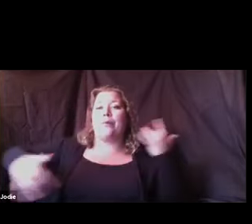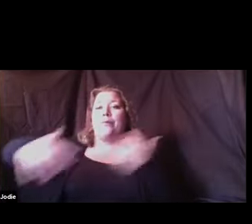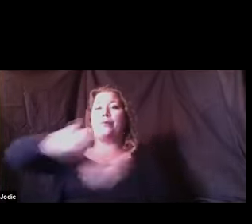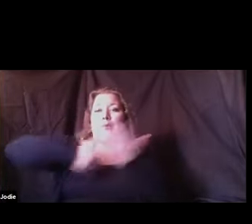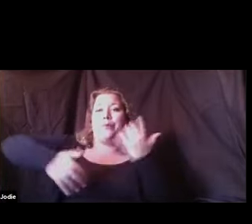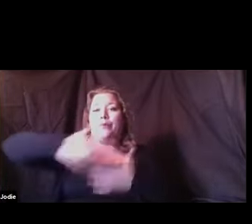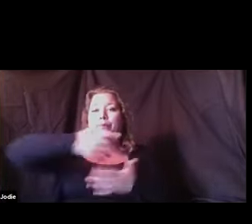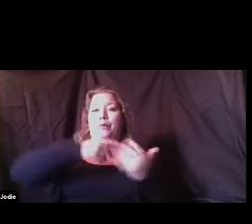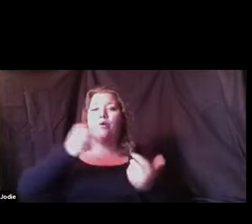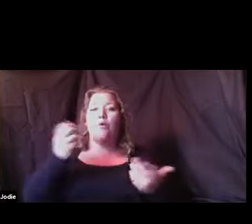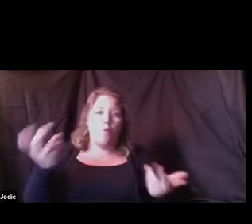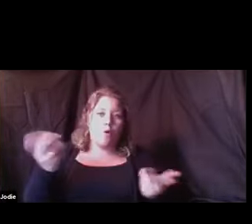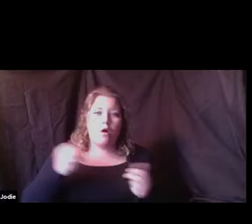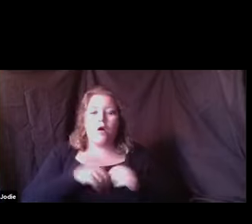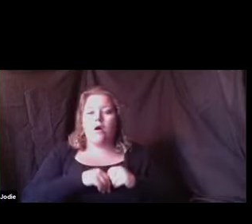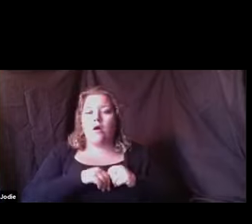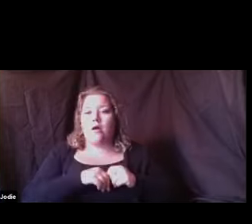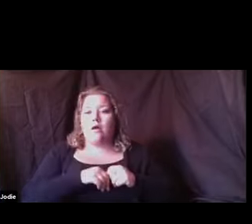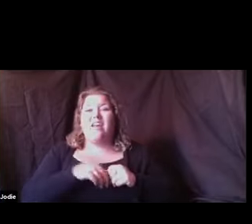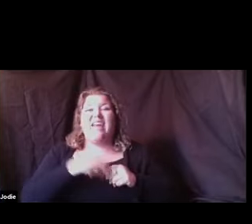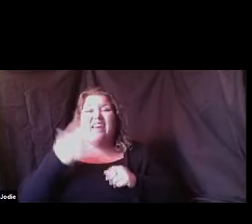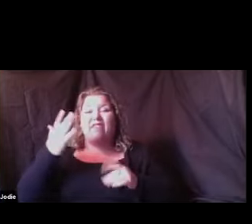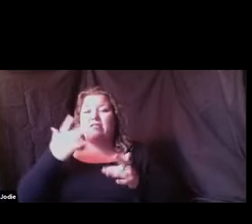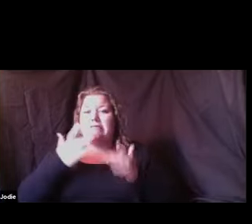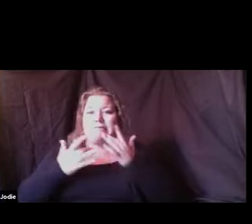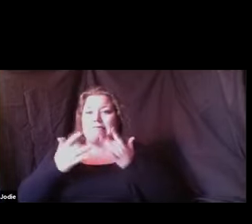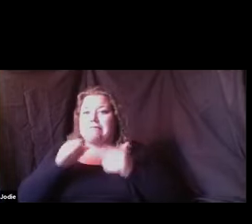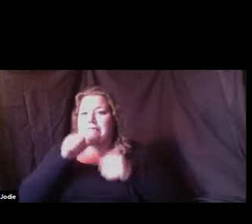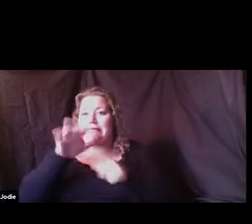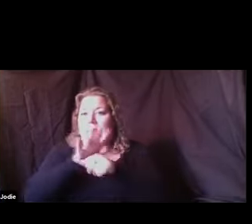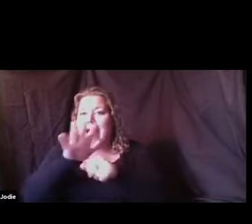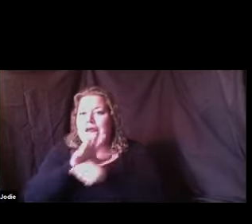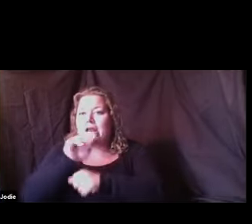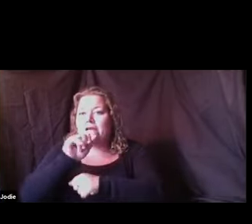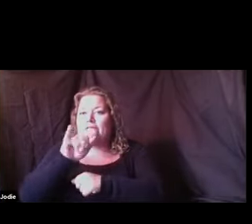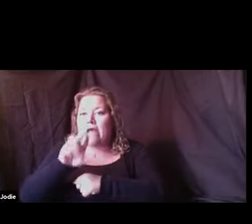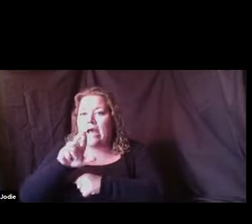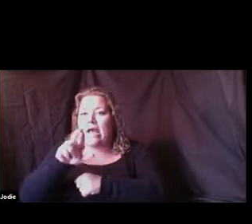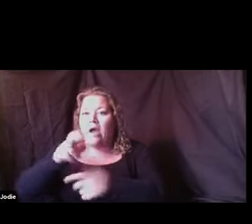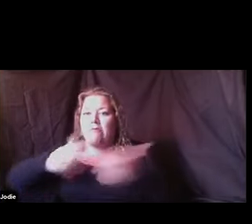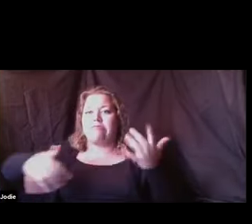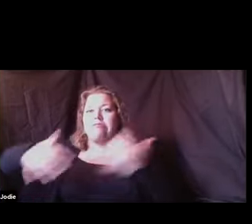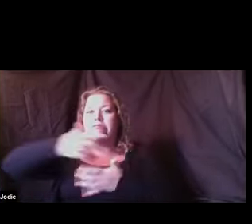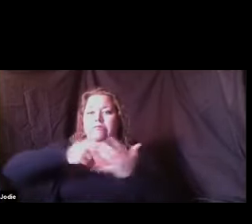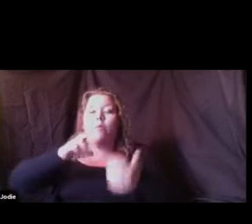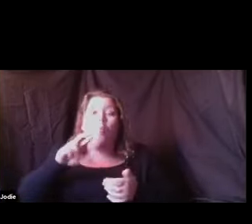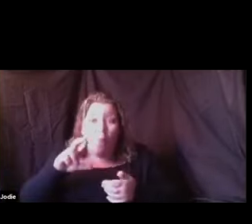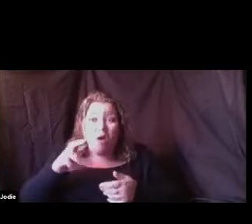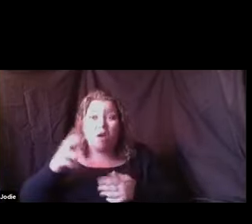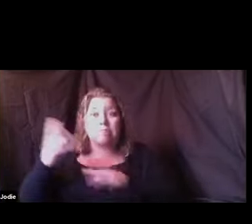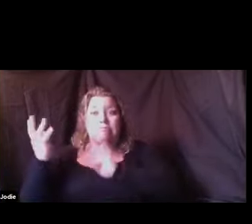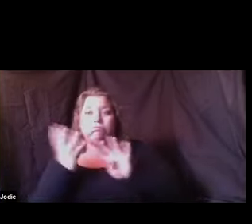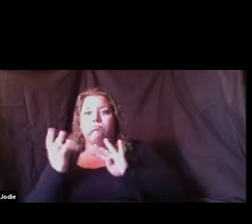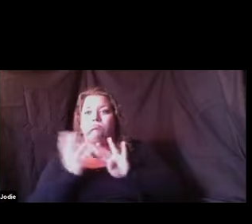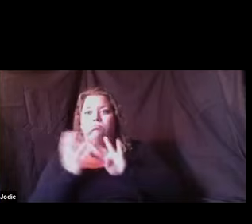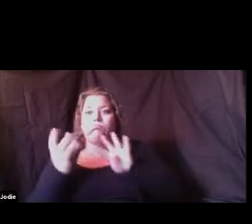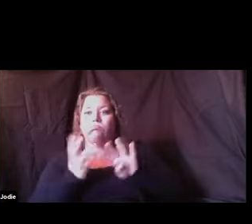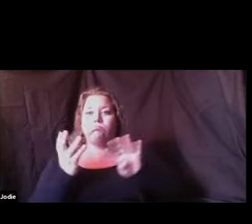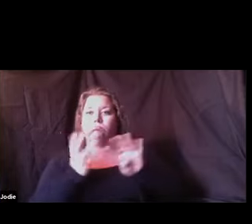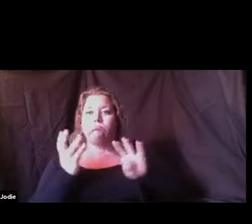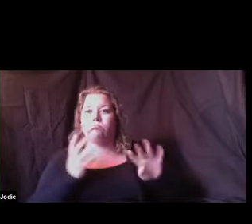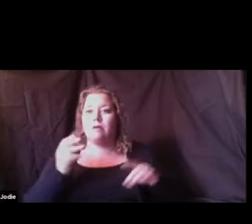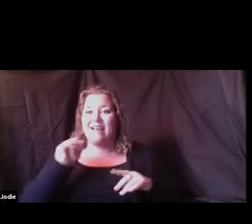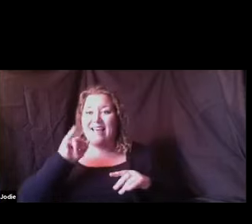there may be poor air circulation or a direct flow of air in one direction. So I